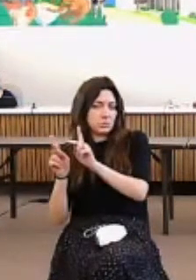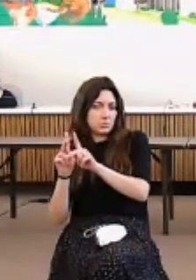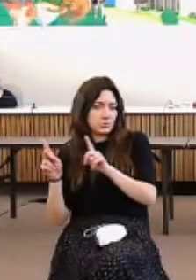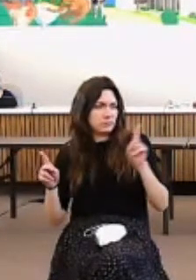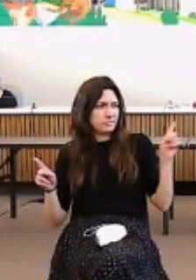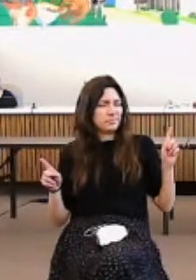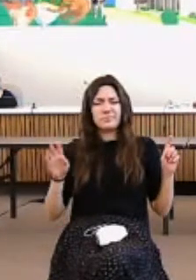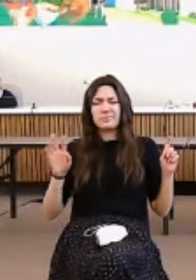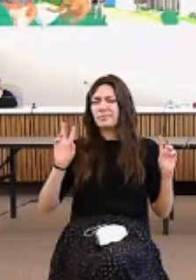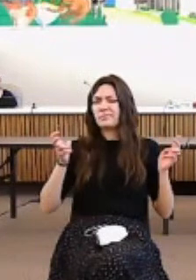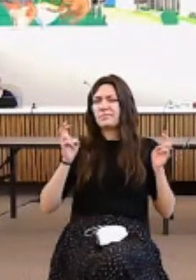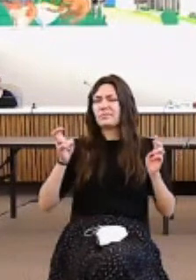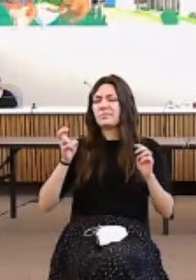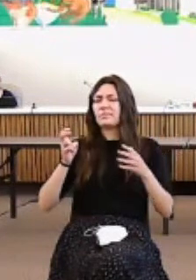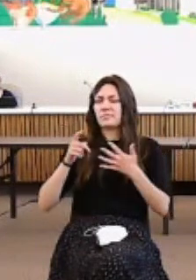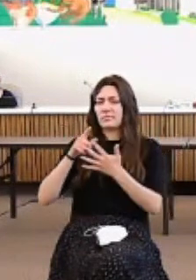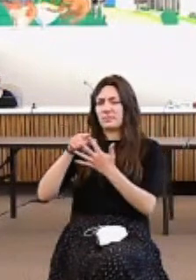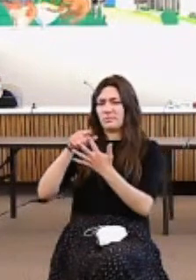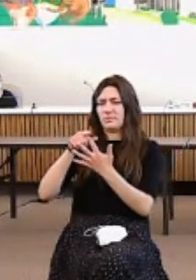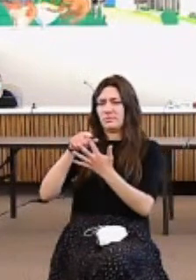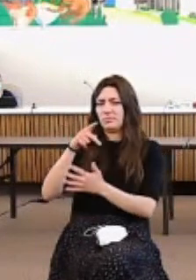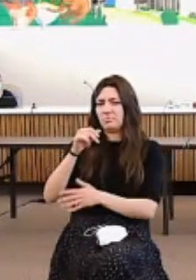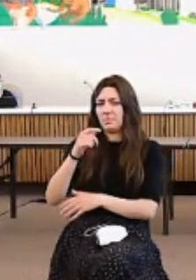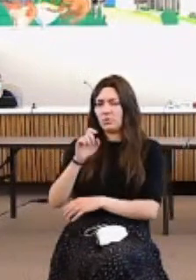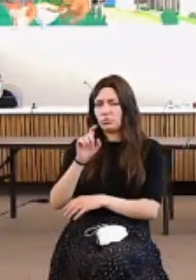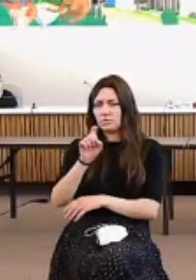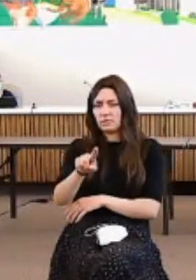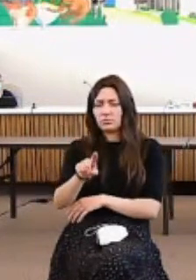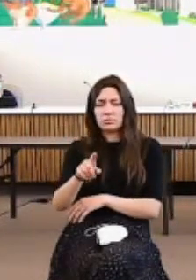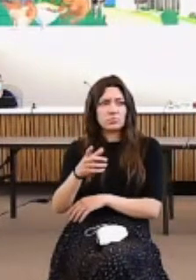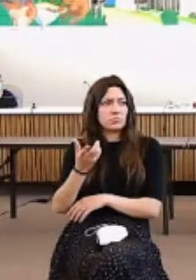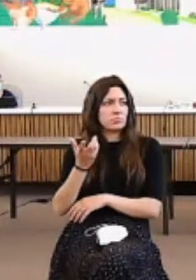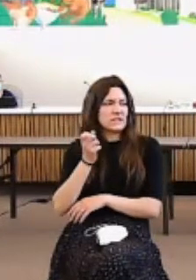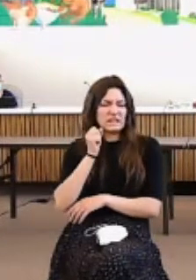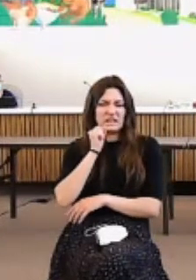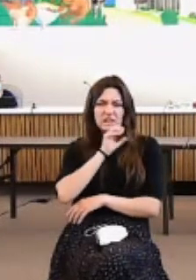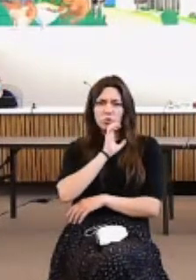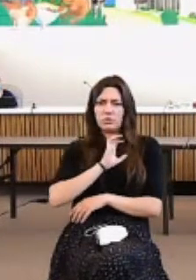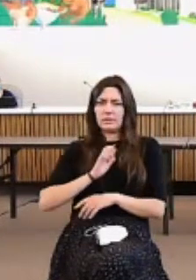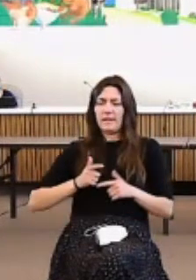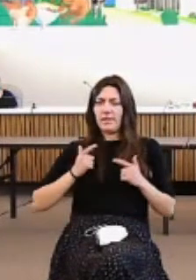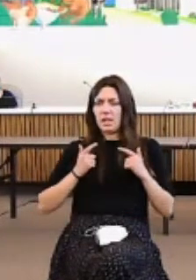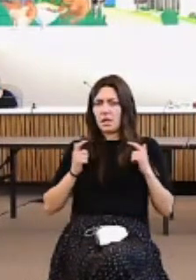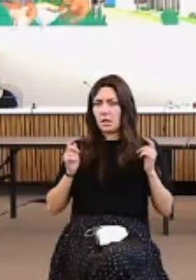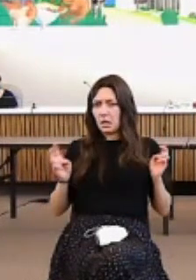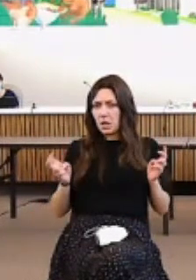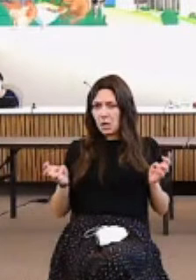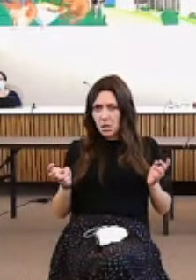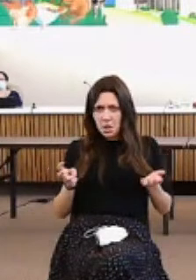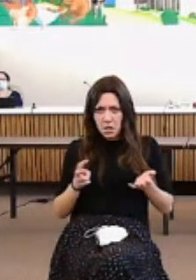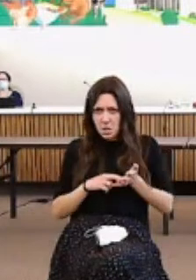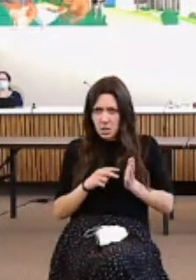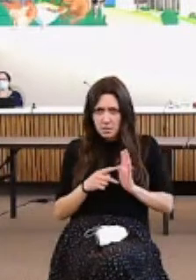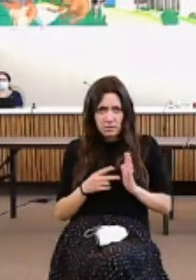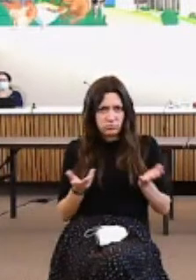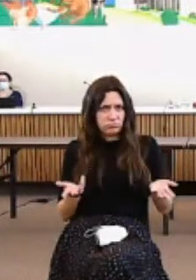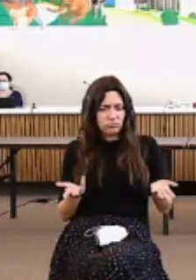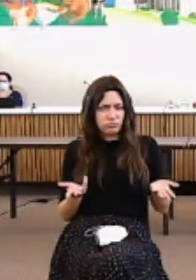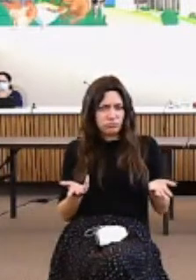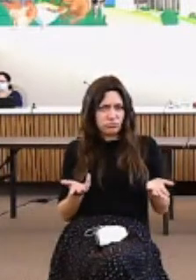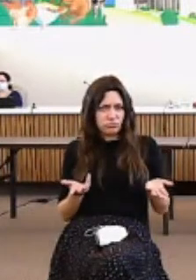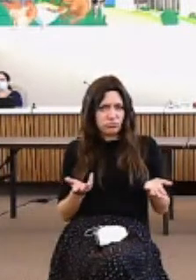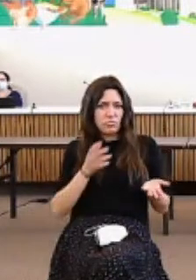how do you break that down? If somebody asked me, how old do you have to be in order To be considered a senior. to be considered a